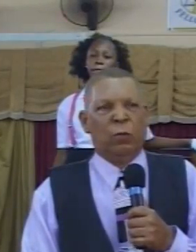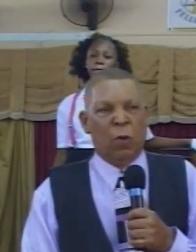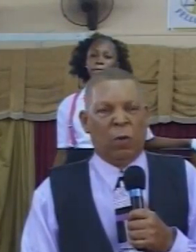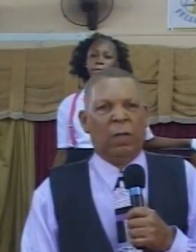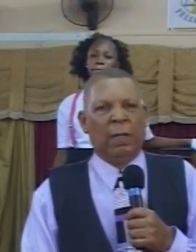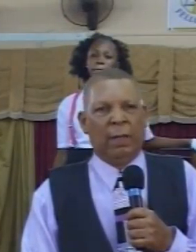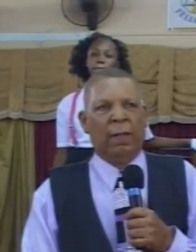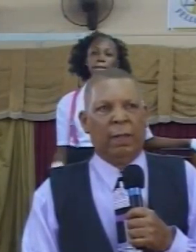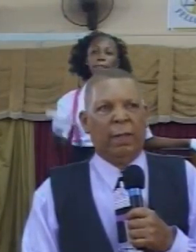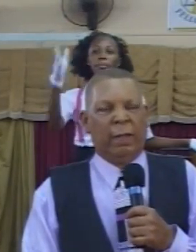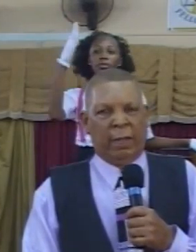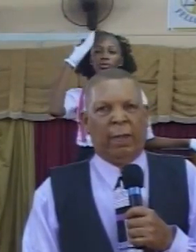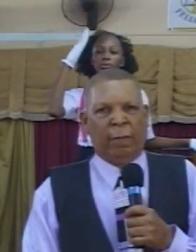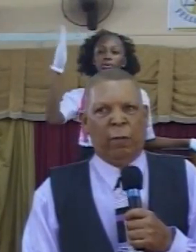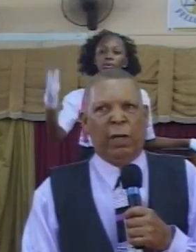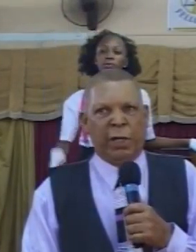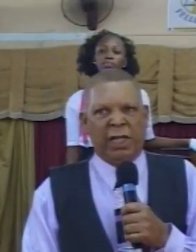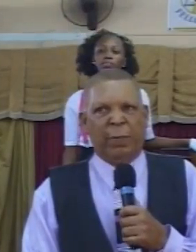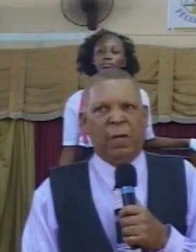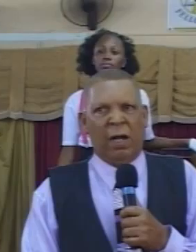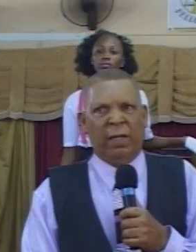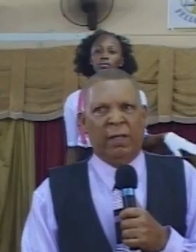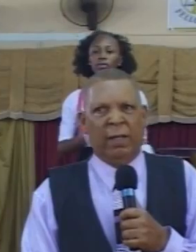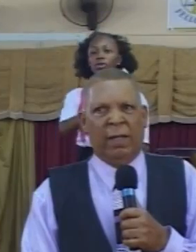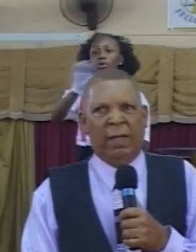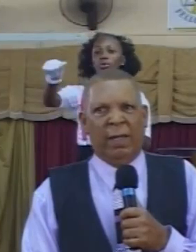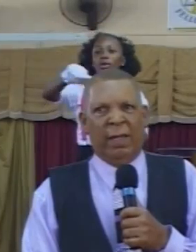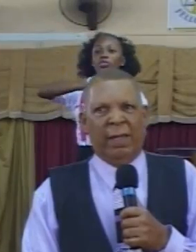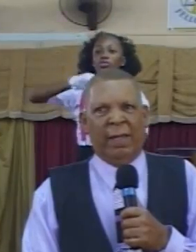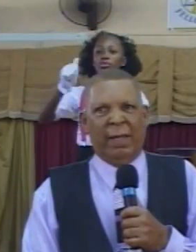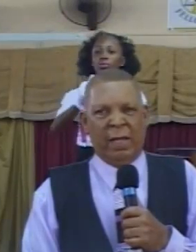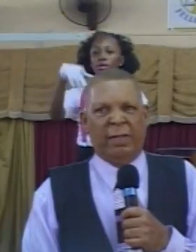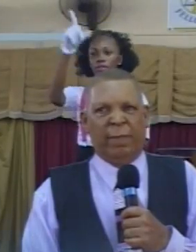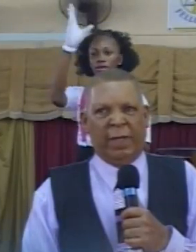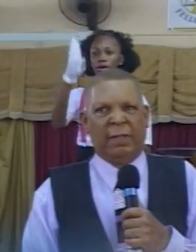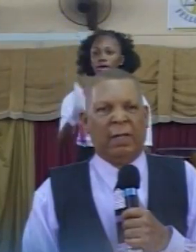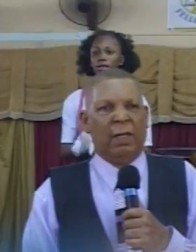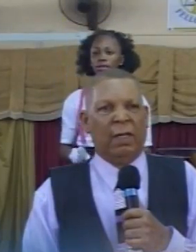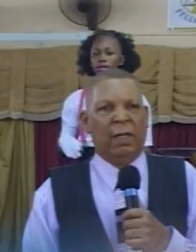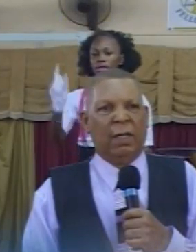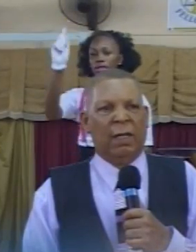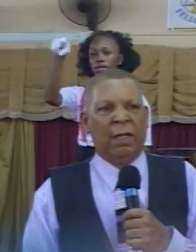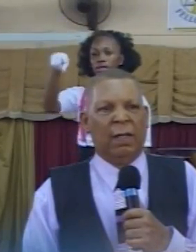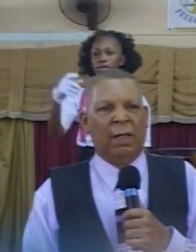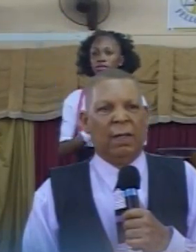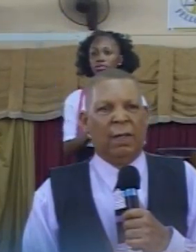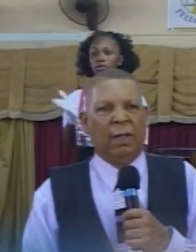You know your relationship with God needs some fixing.